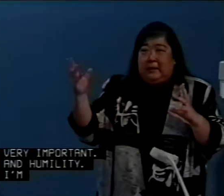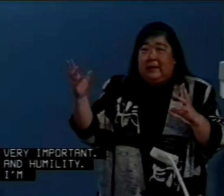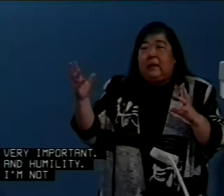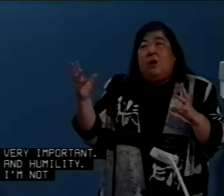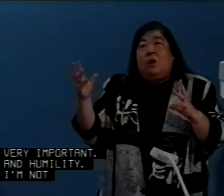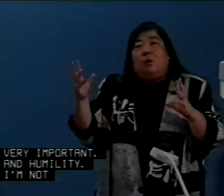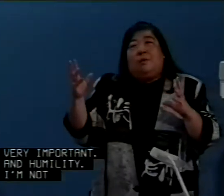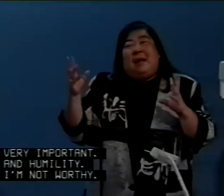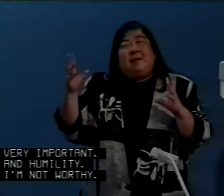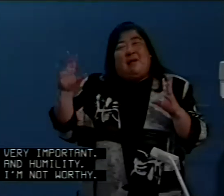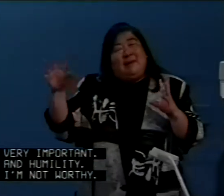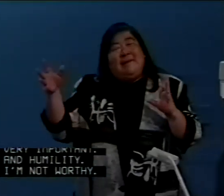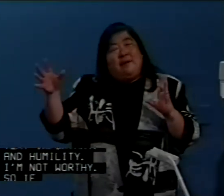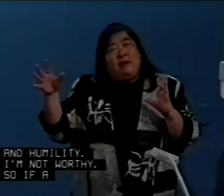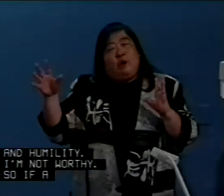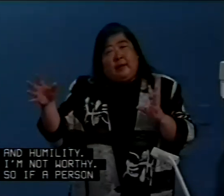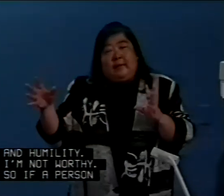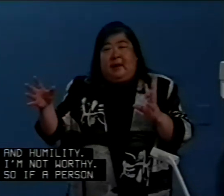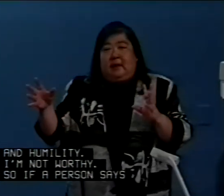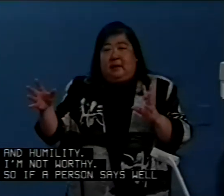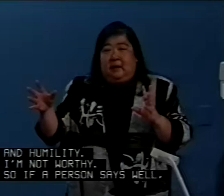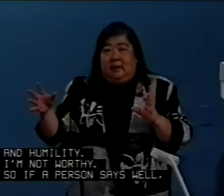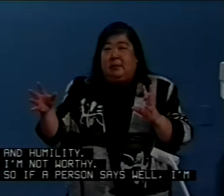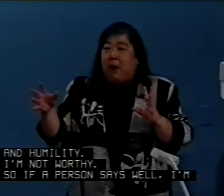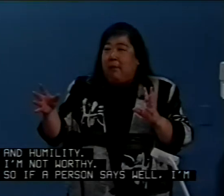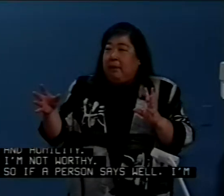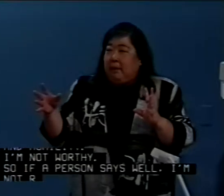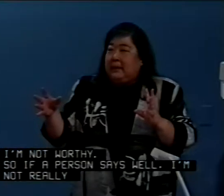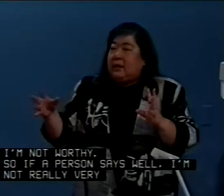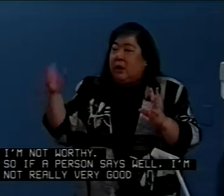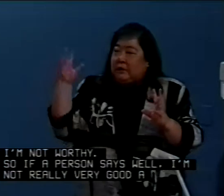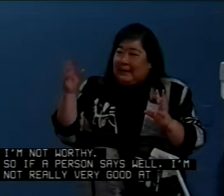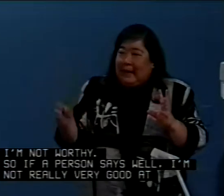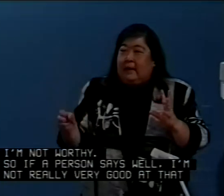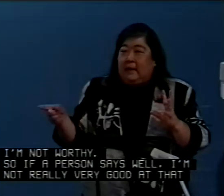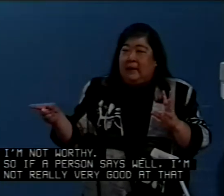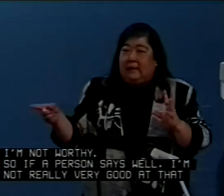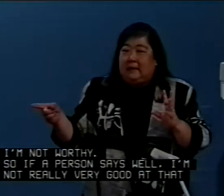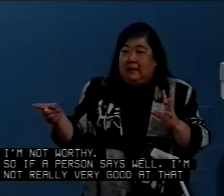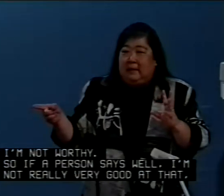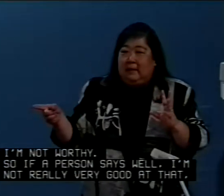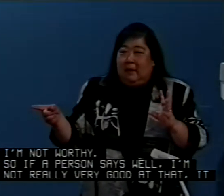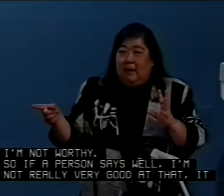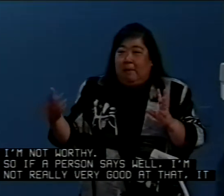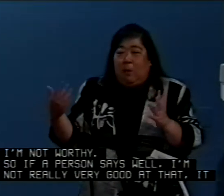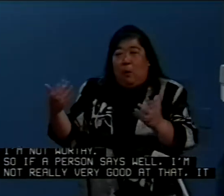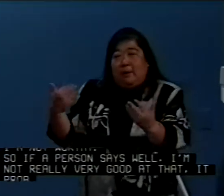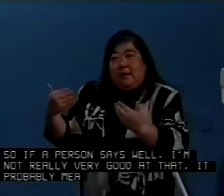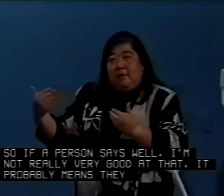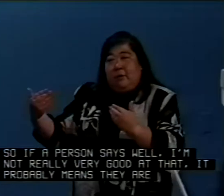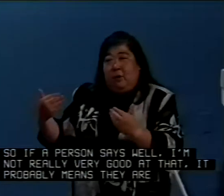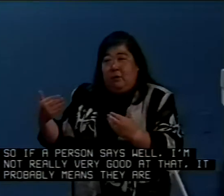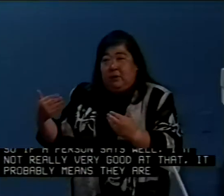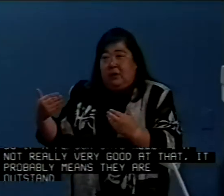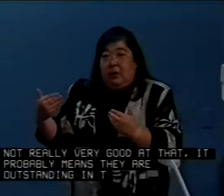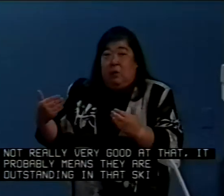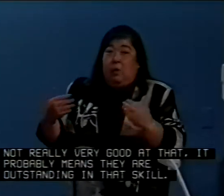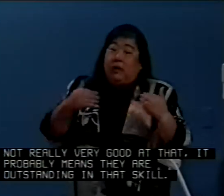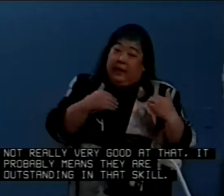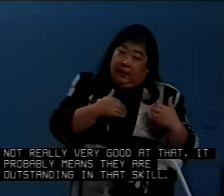says, well, I'm not really very good at that, it probably means they're outstanding in that skill. But one never knows. One Asian,